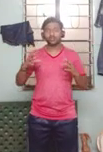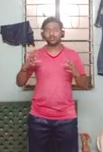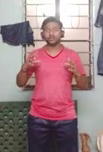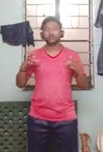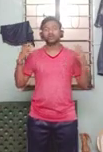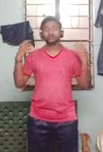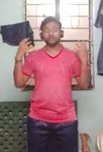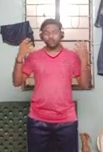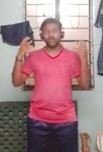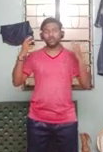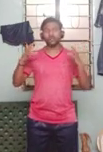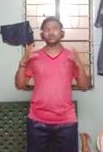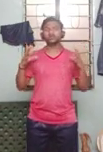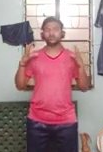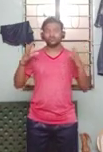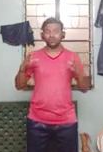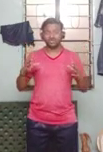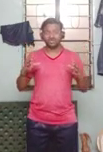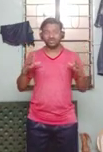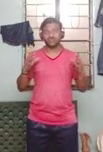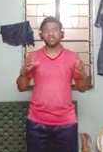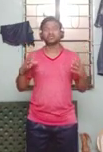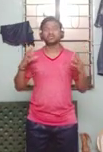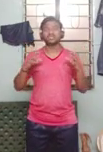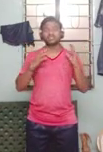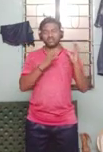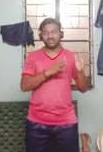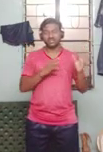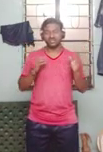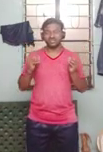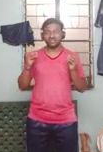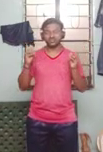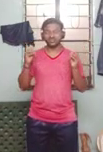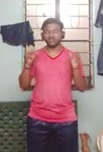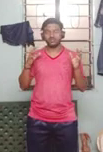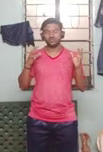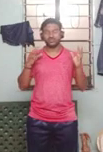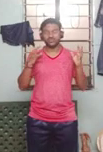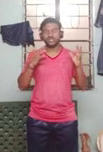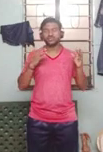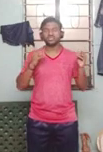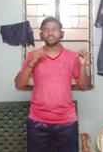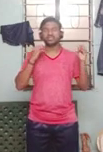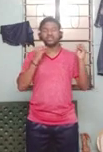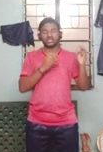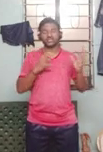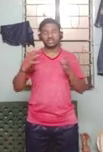control or whole control on your object, we are using the initialization we are using the life cycle